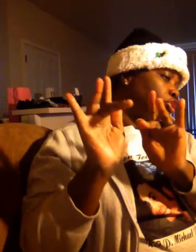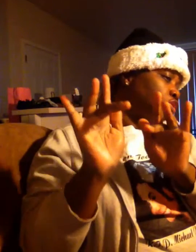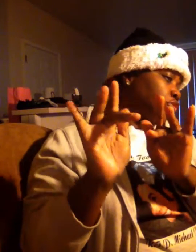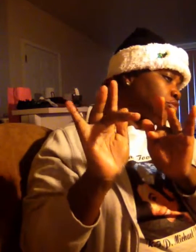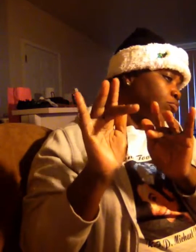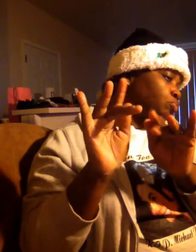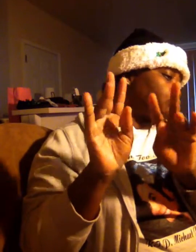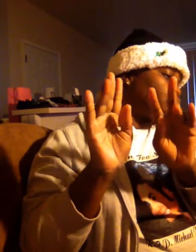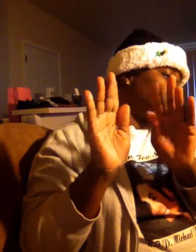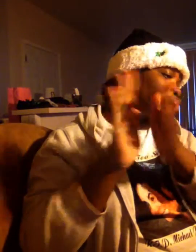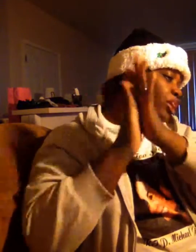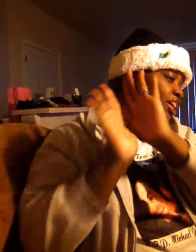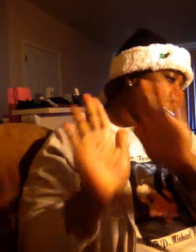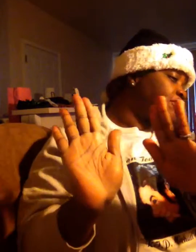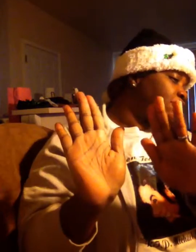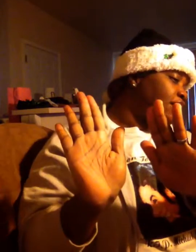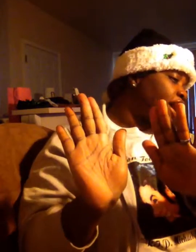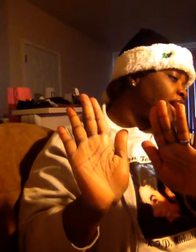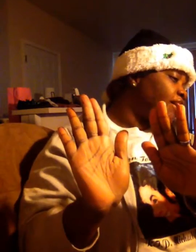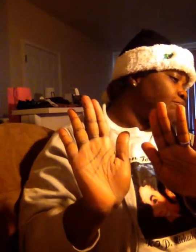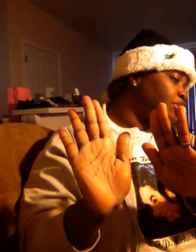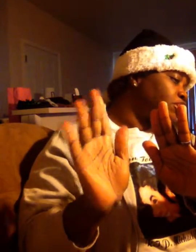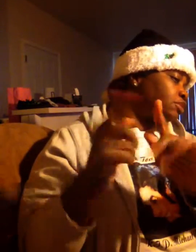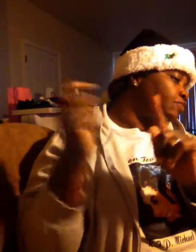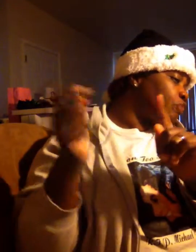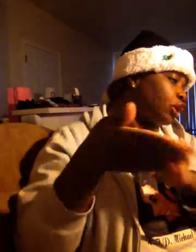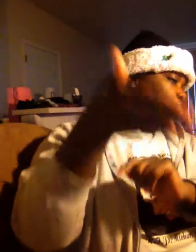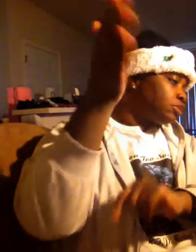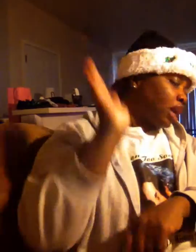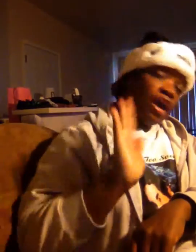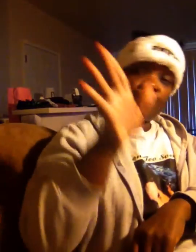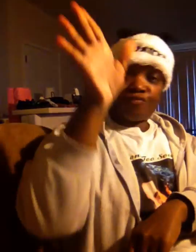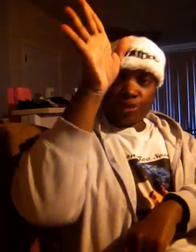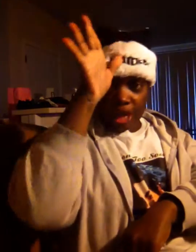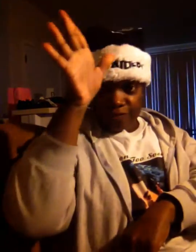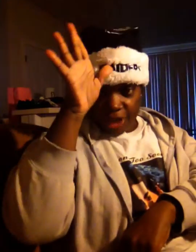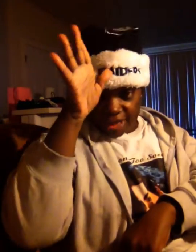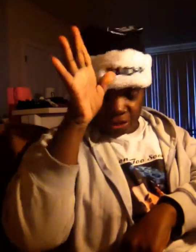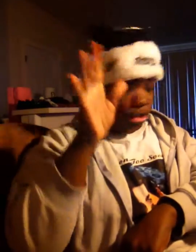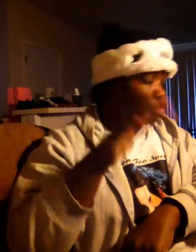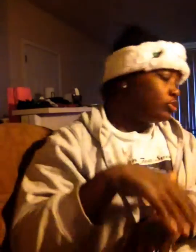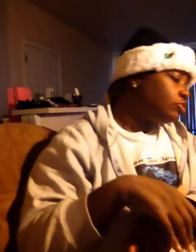Barton. Peace and peace for the Father.